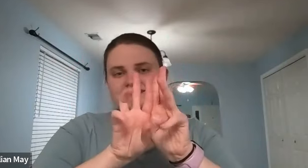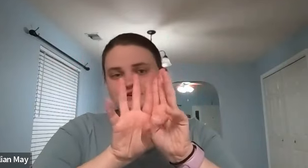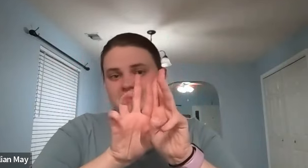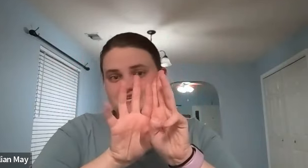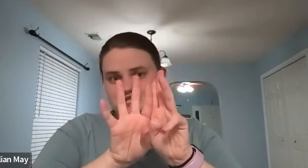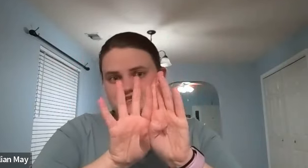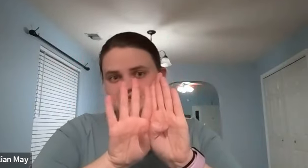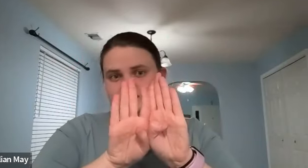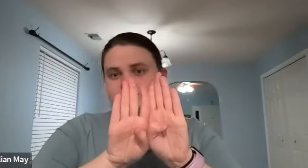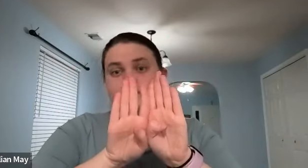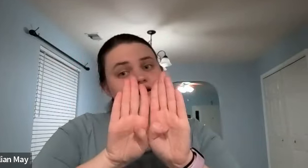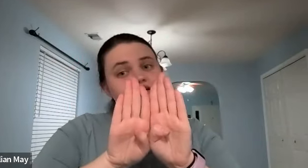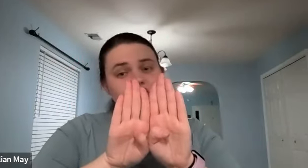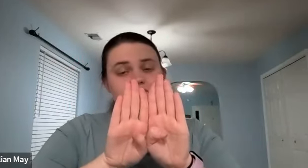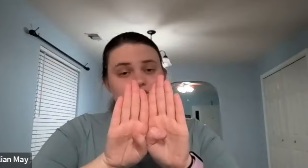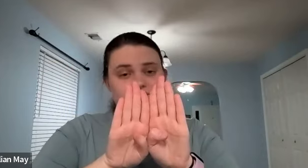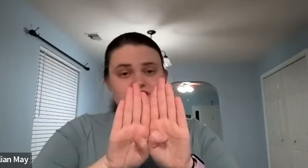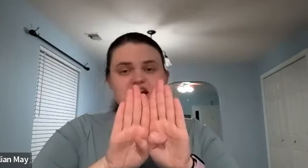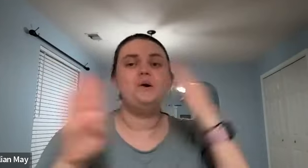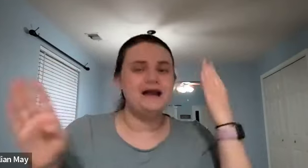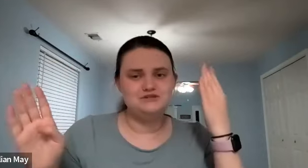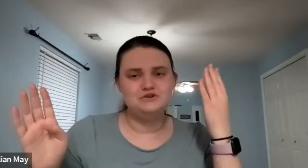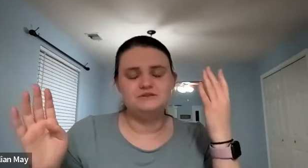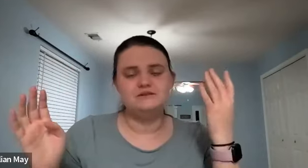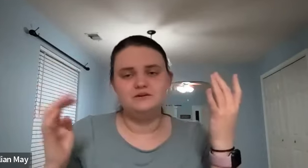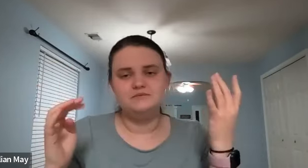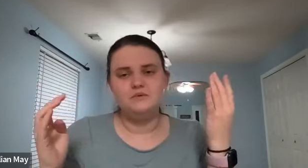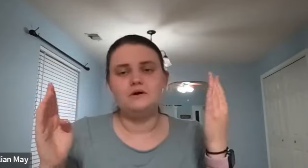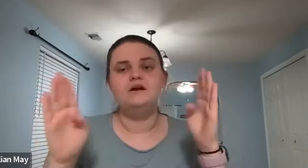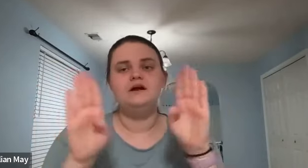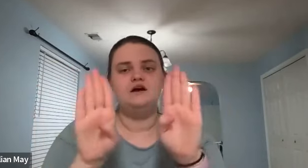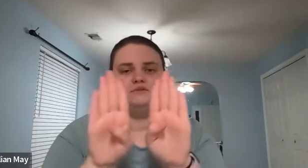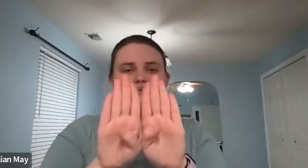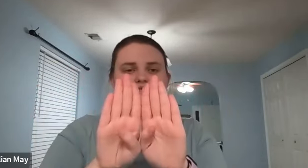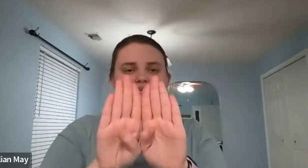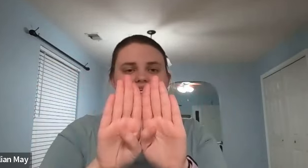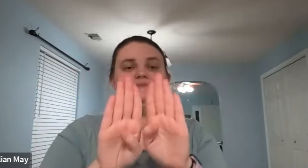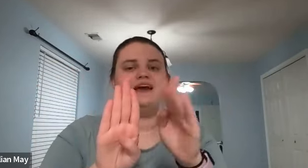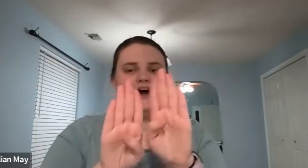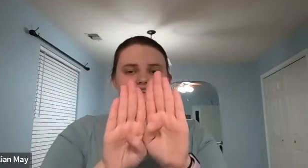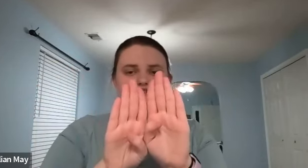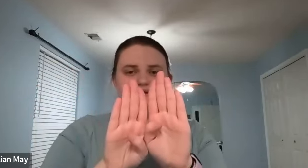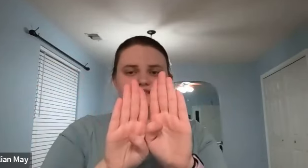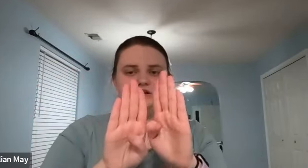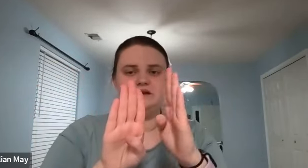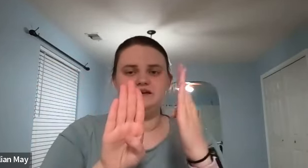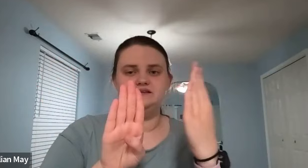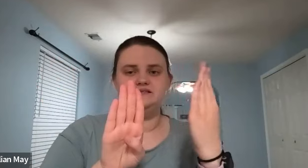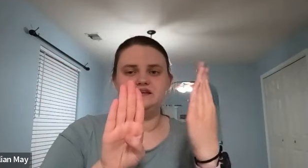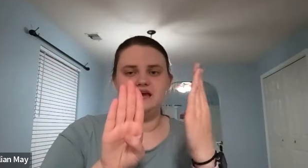are the hinges. So they're not going to try to move as much. I know I do move it a little bit more, but you almost want to keep, so it's like your pinkies